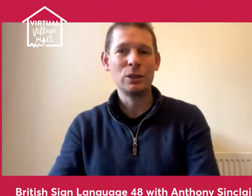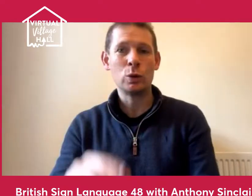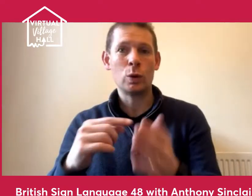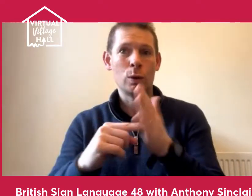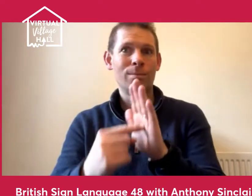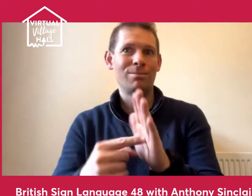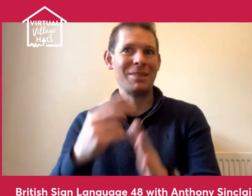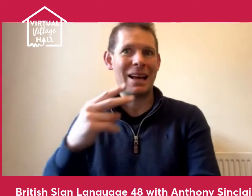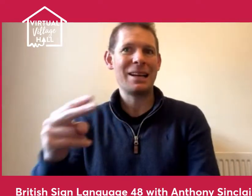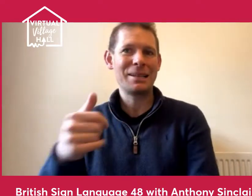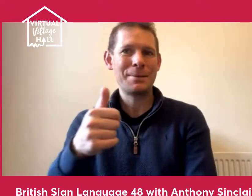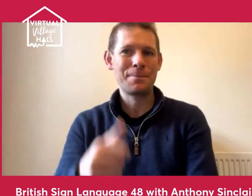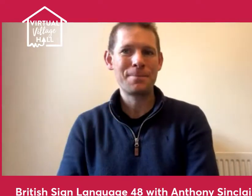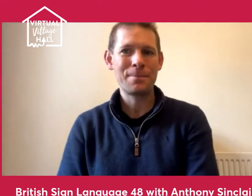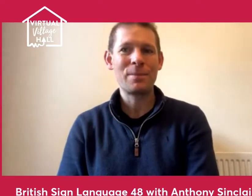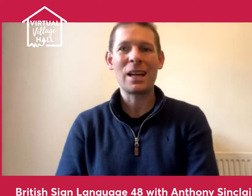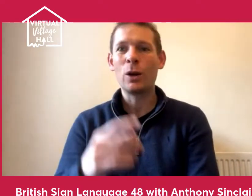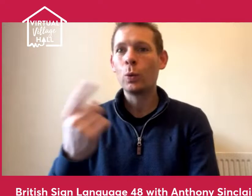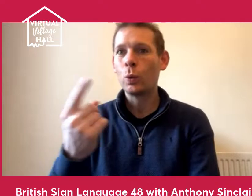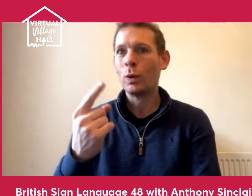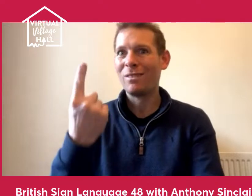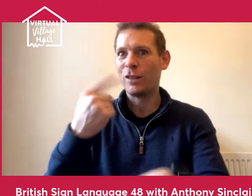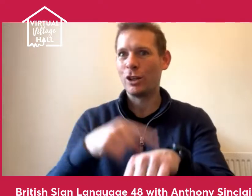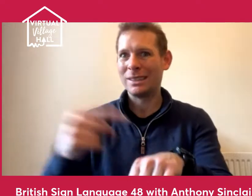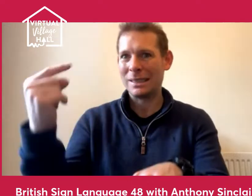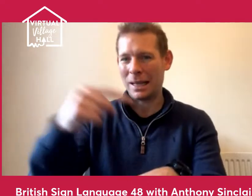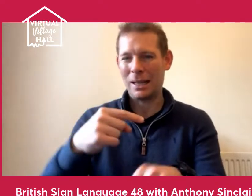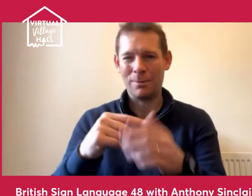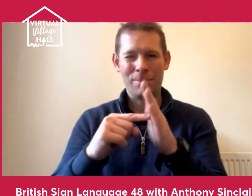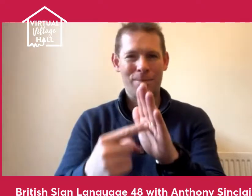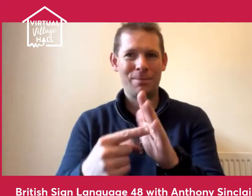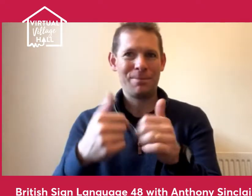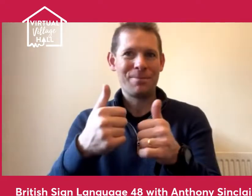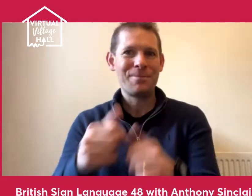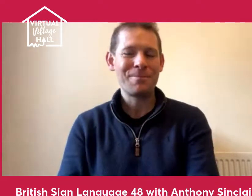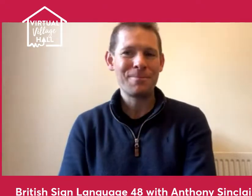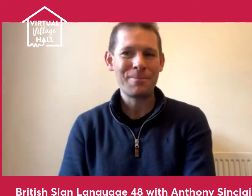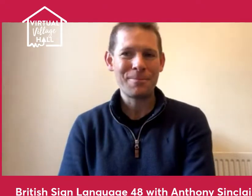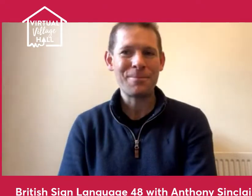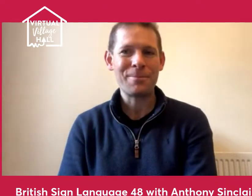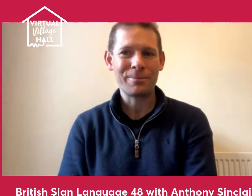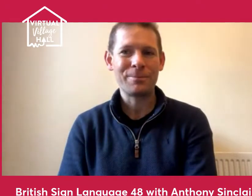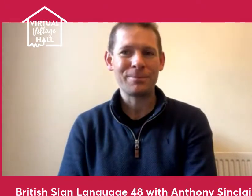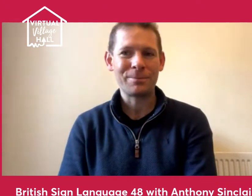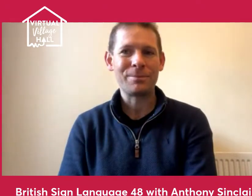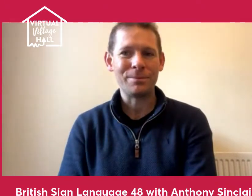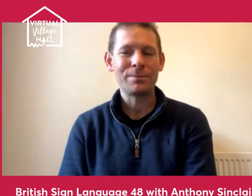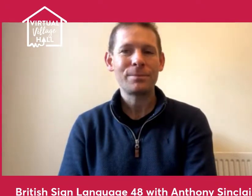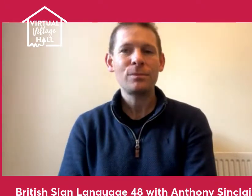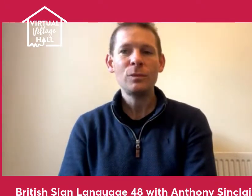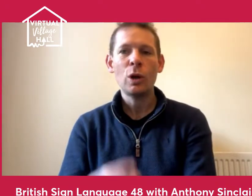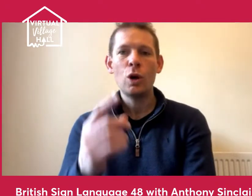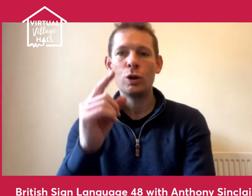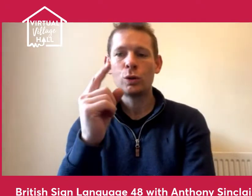with routine. But let's recap those again. If it's your first time, obviously you'll need to see these for the first time.